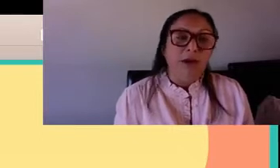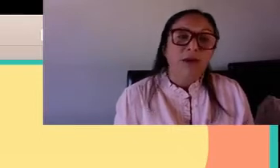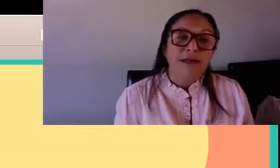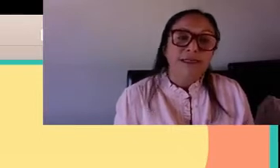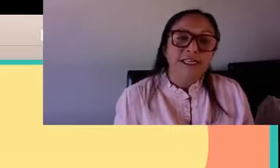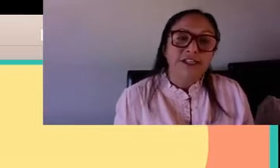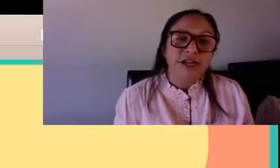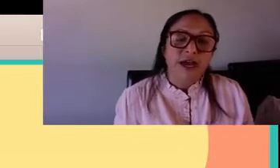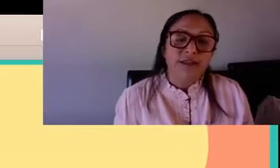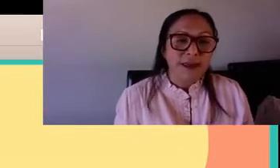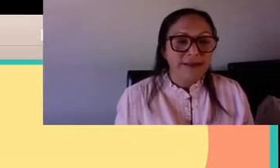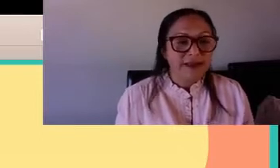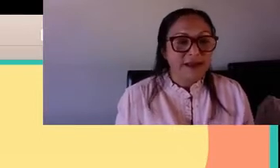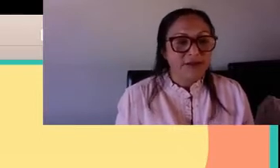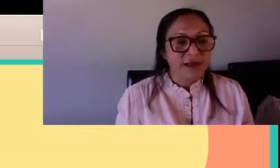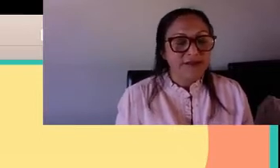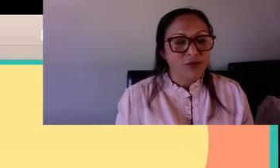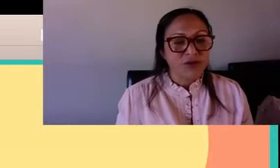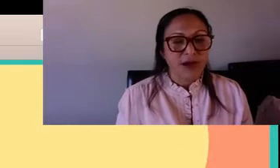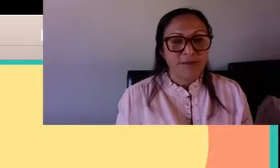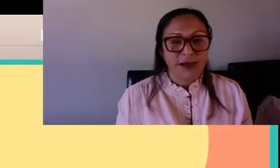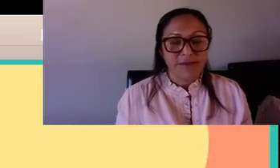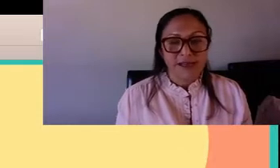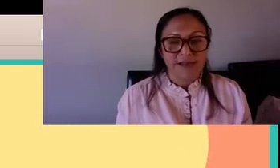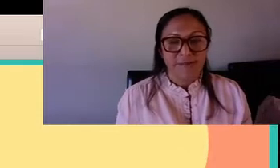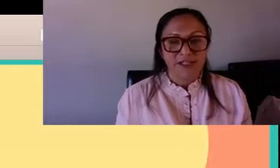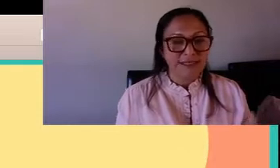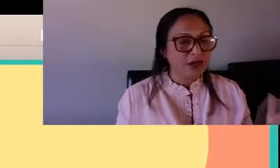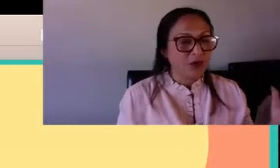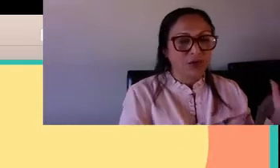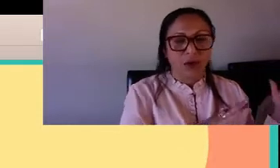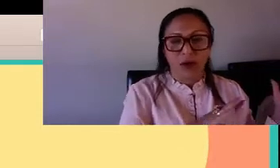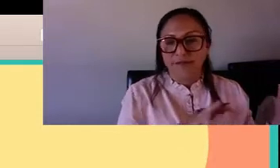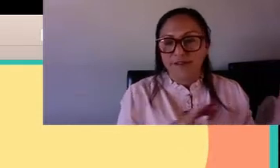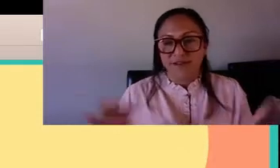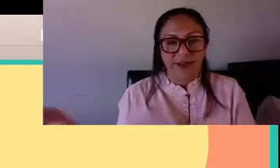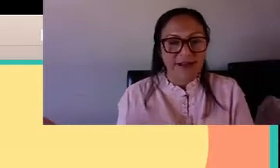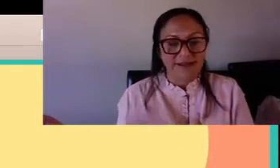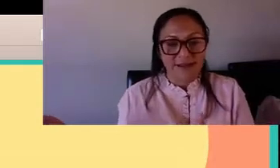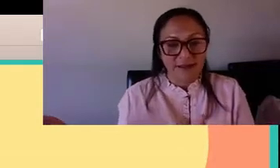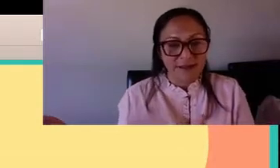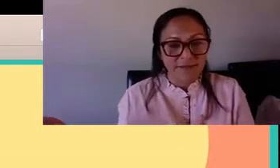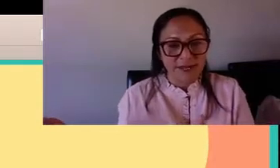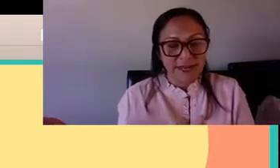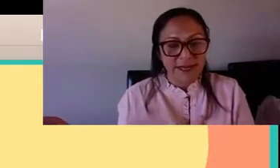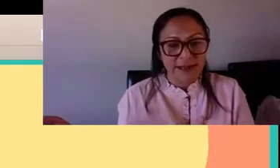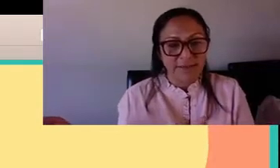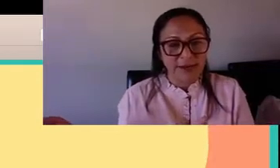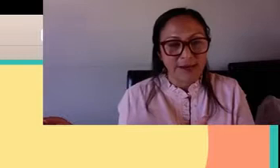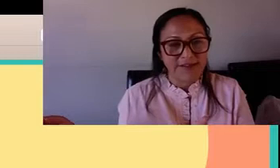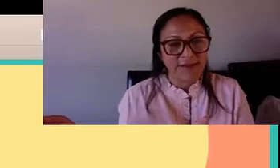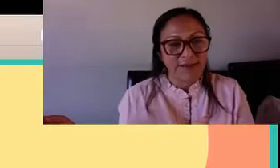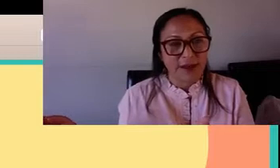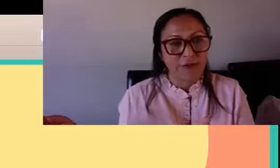How and when to teach the baby signs. Okay, so we'll talk about these. I'm just going to go through all of these facts in the beginning, and then I'm